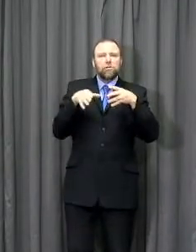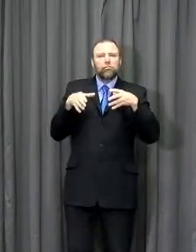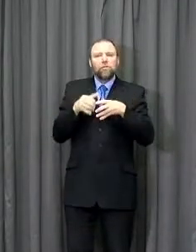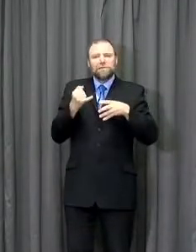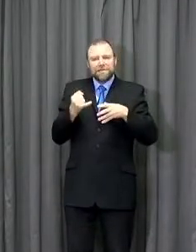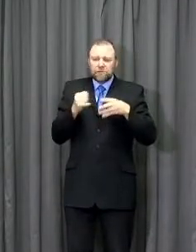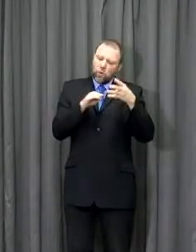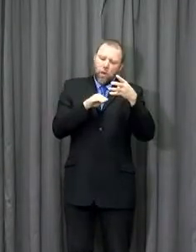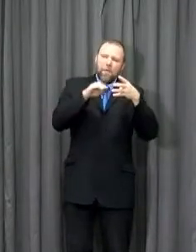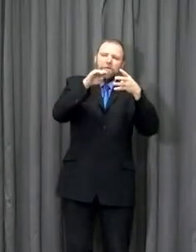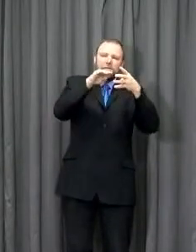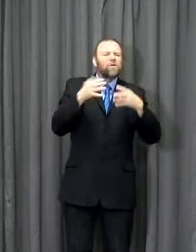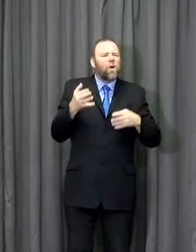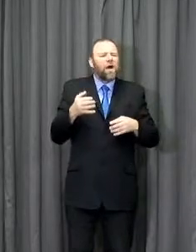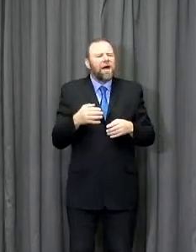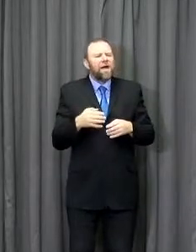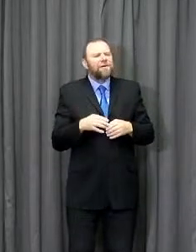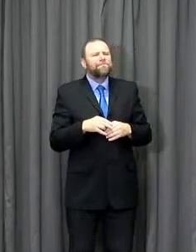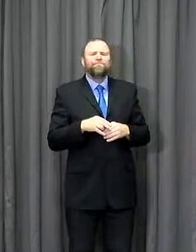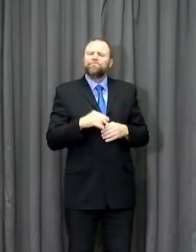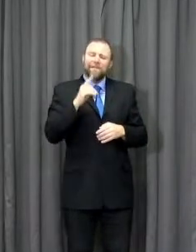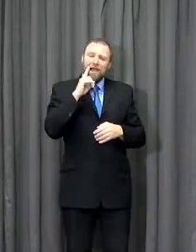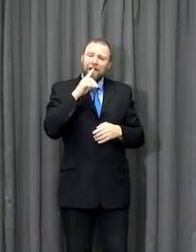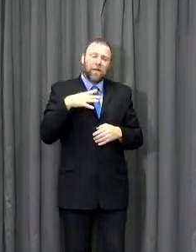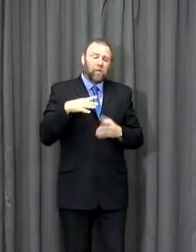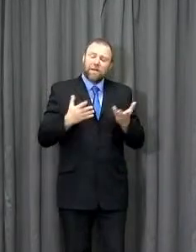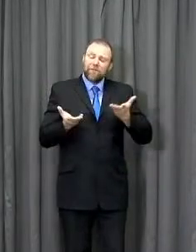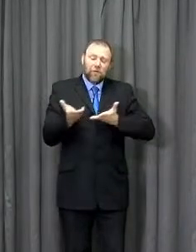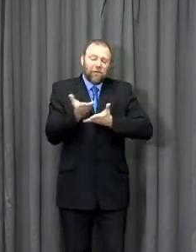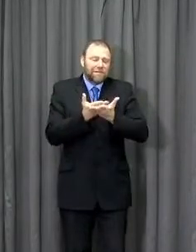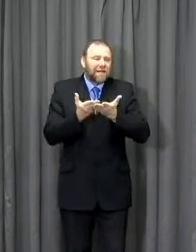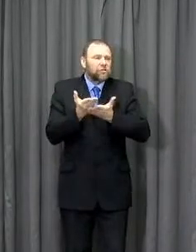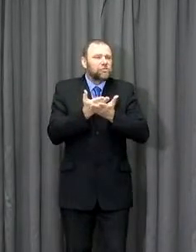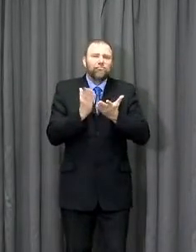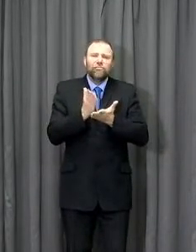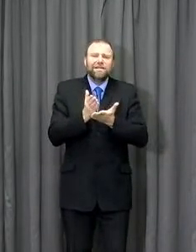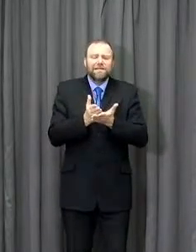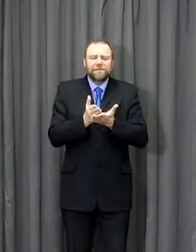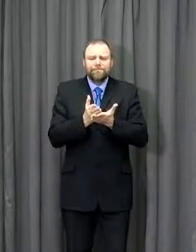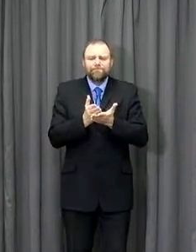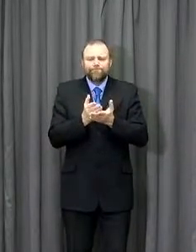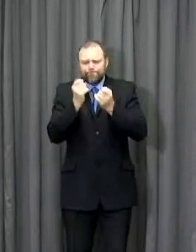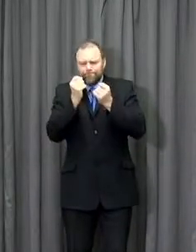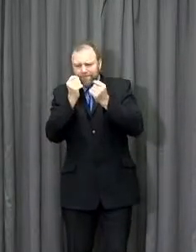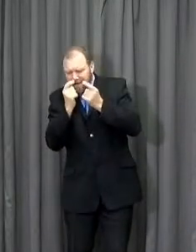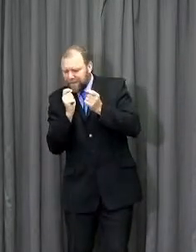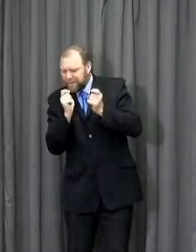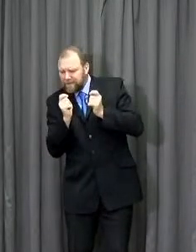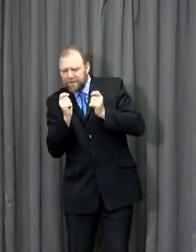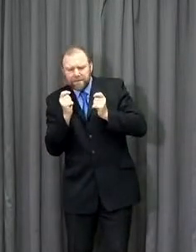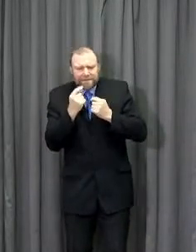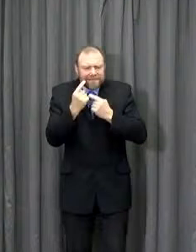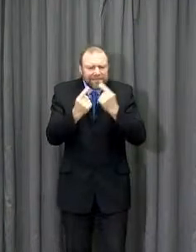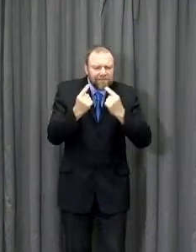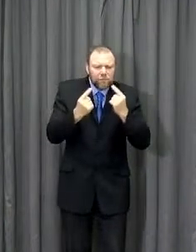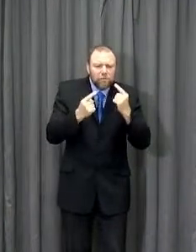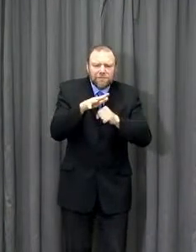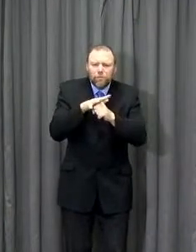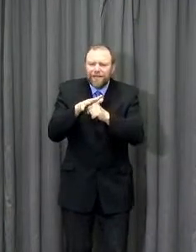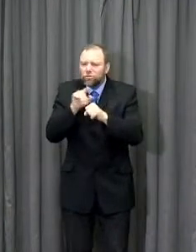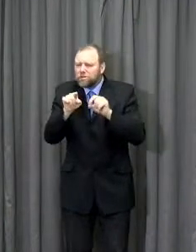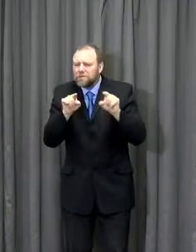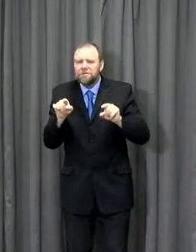lot at play at that, and I think more conversations that we need to have with the sector to really kind of understand the nuances of the points that you